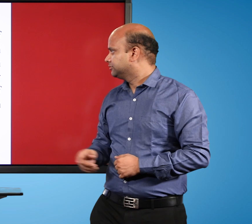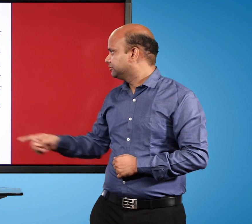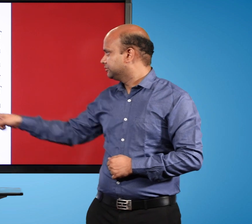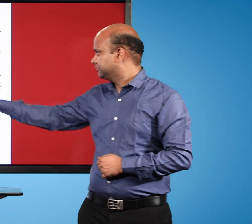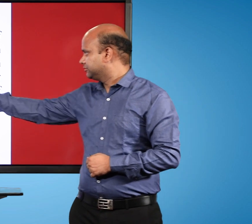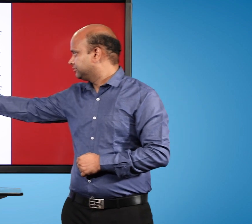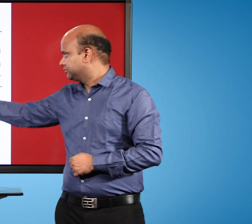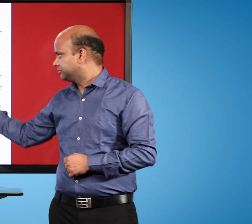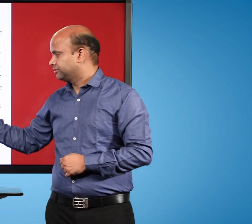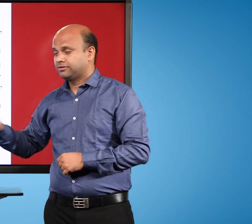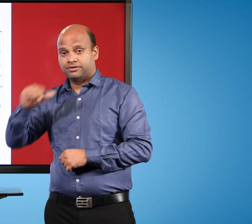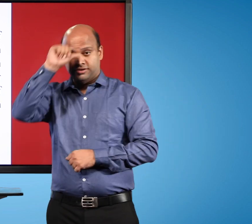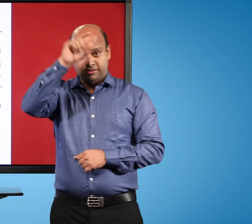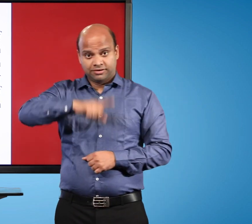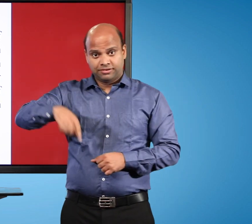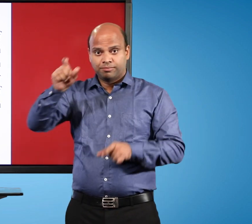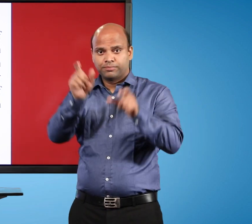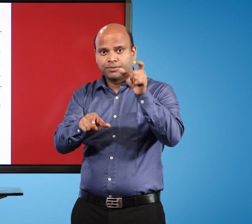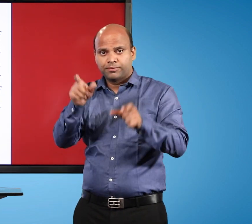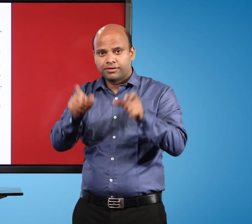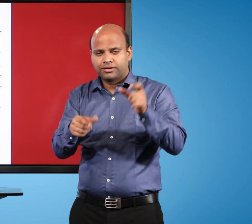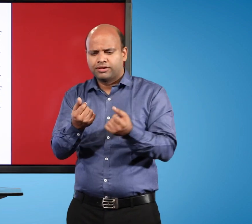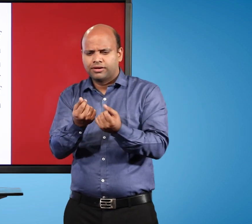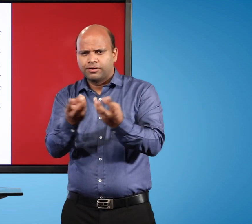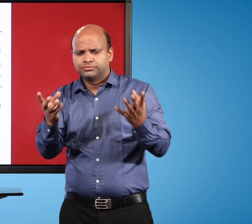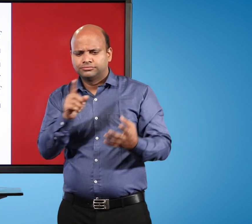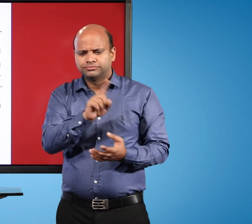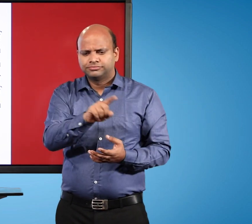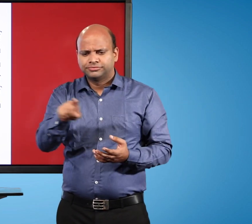We can count the number of people in India.